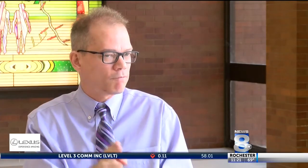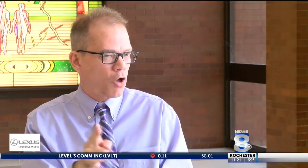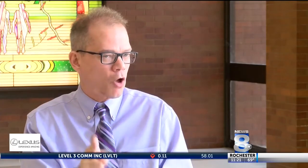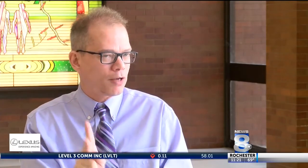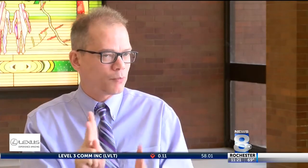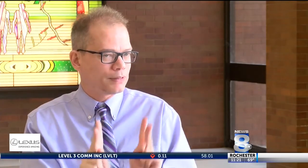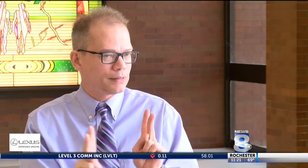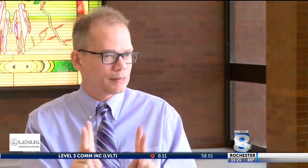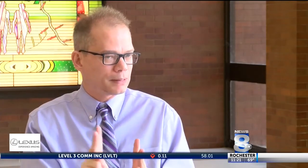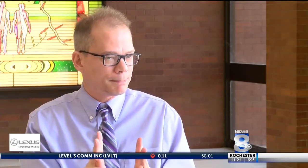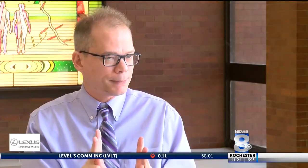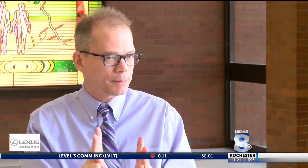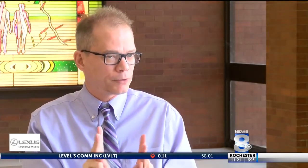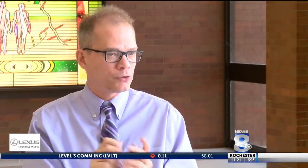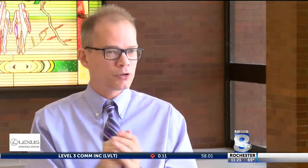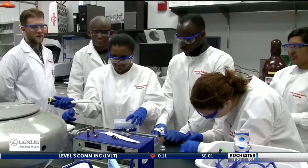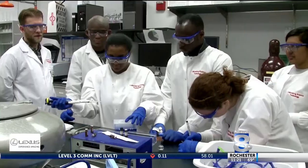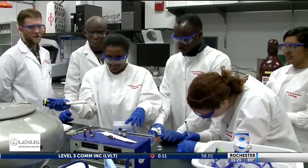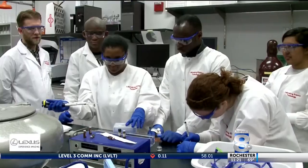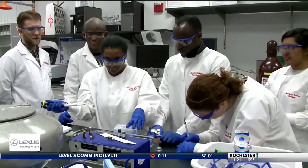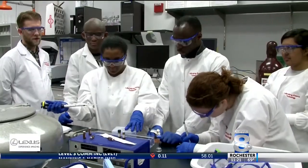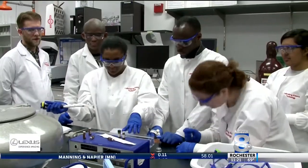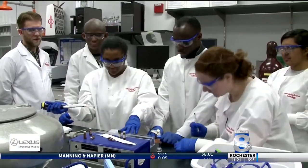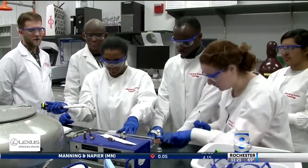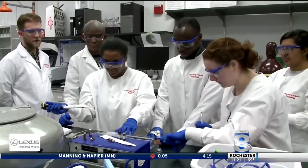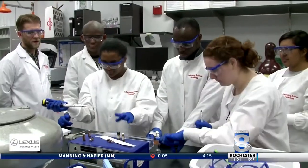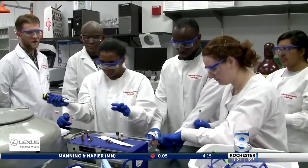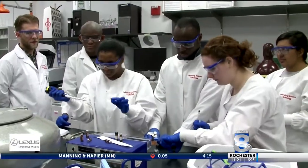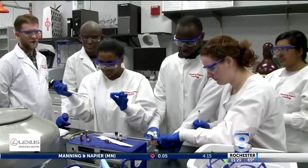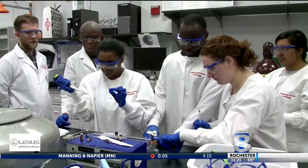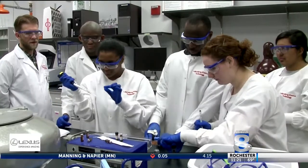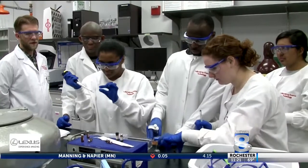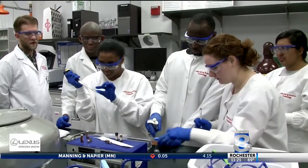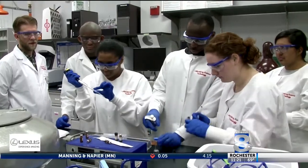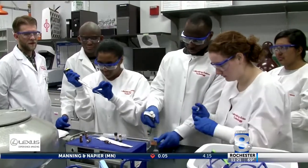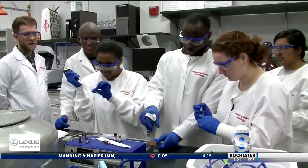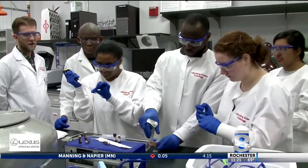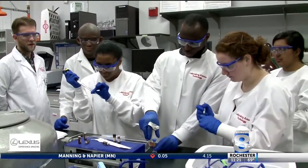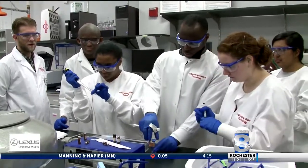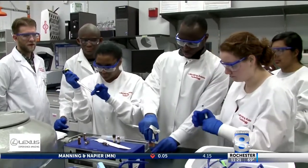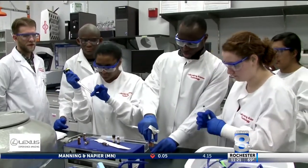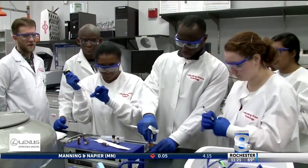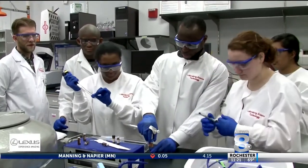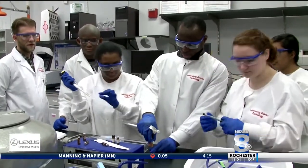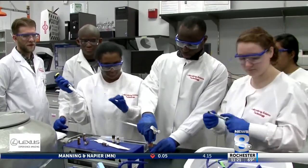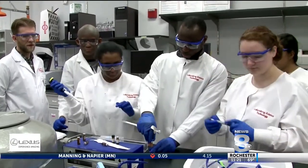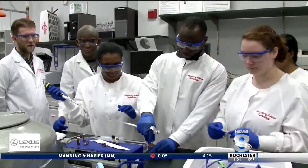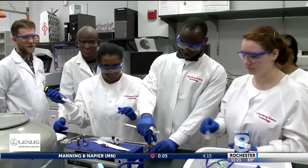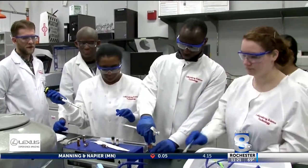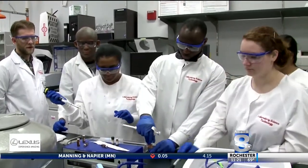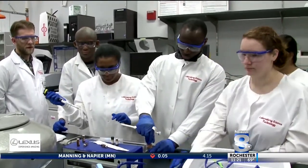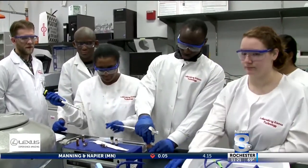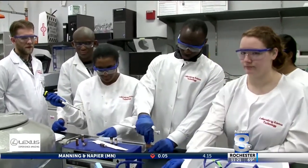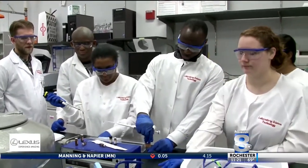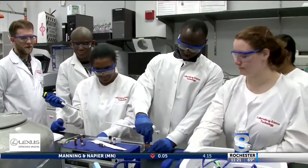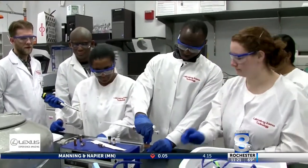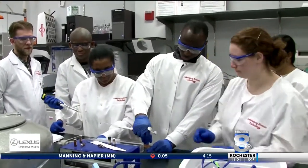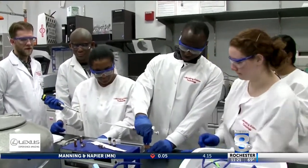and hard of hearing population. They will also be developing a course for interpreters and several new courses focused on research skills.